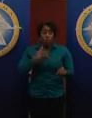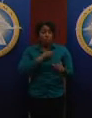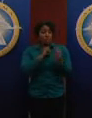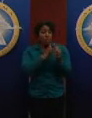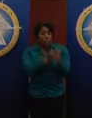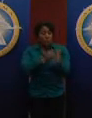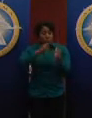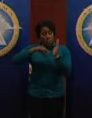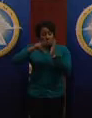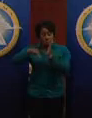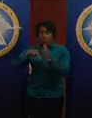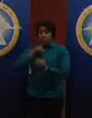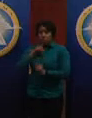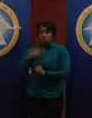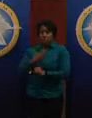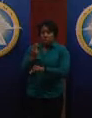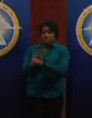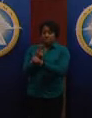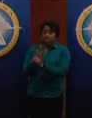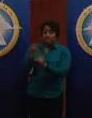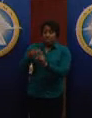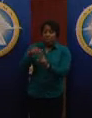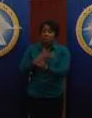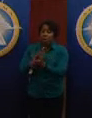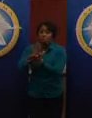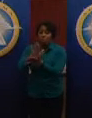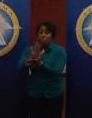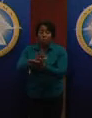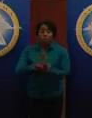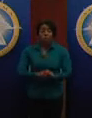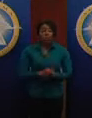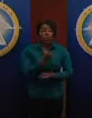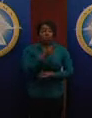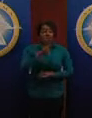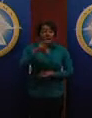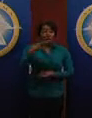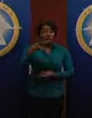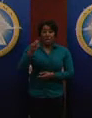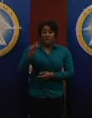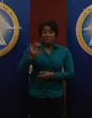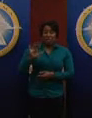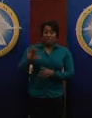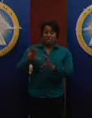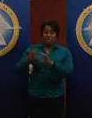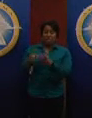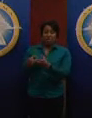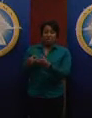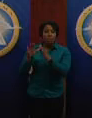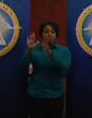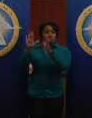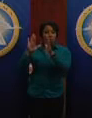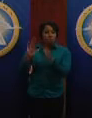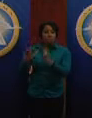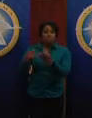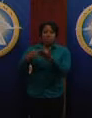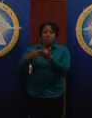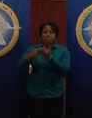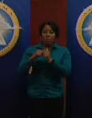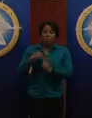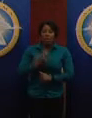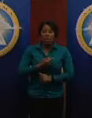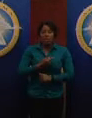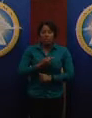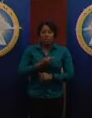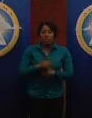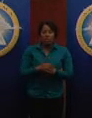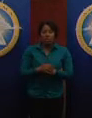make sure that we apply them to school, and I've got to say, Dr. Harris and his team have been wonderful about consulting with us as they go through the process,